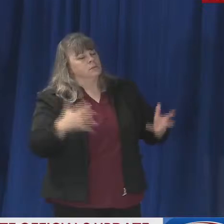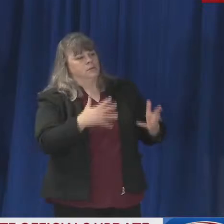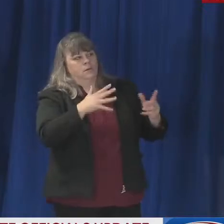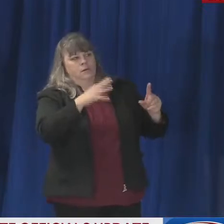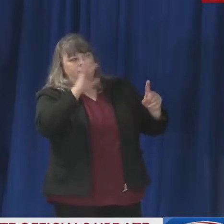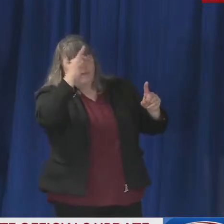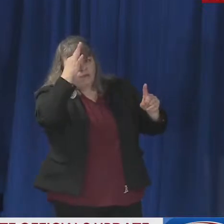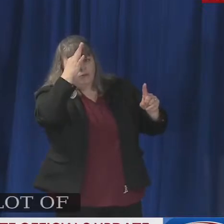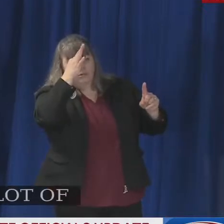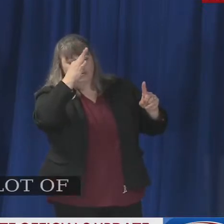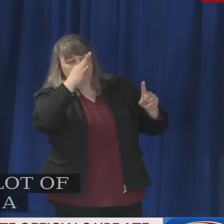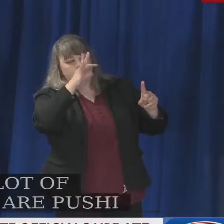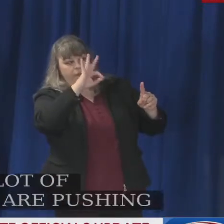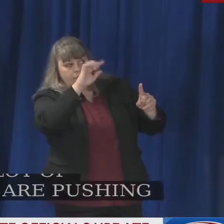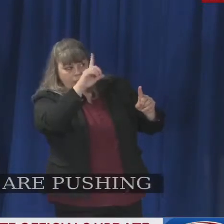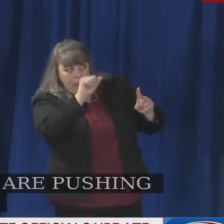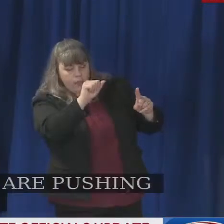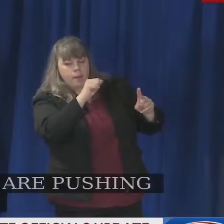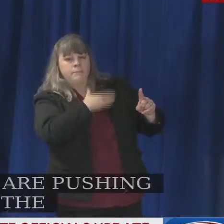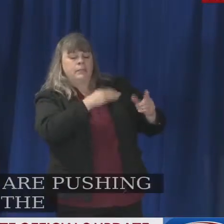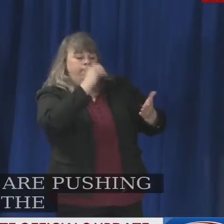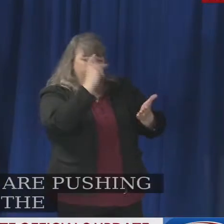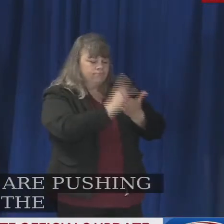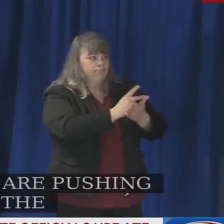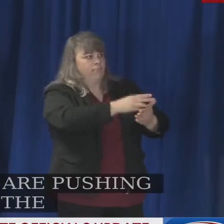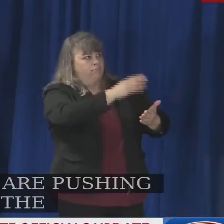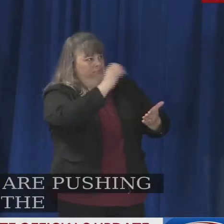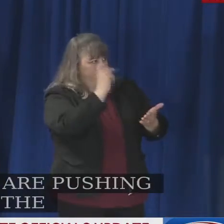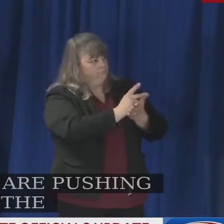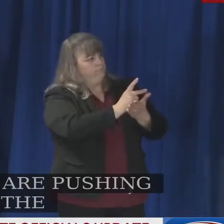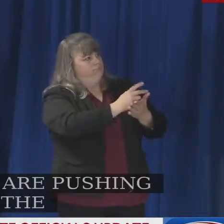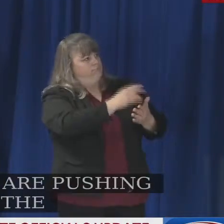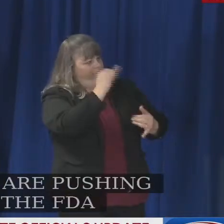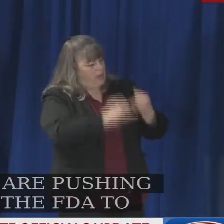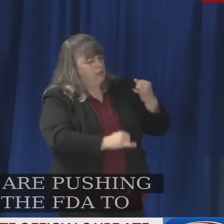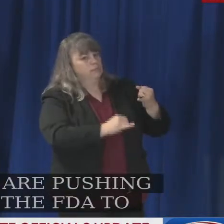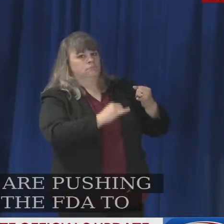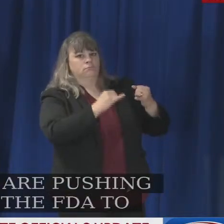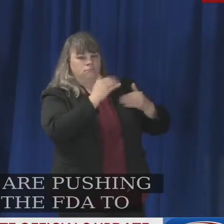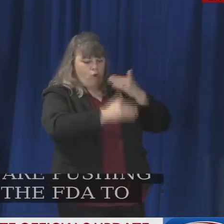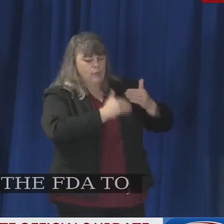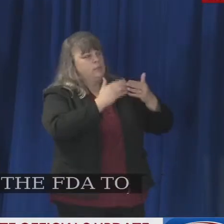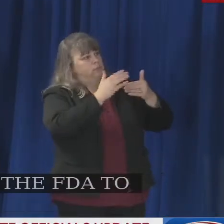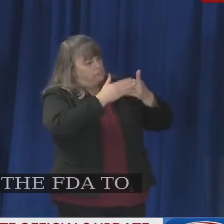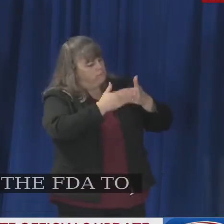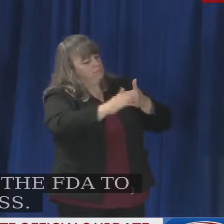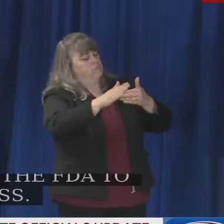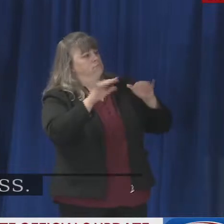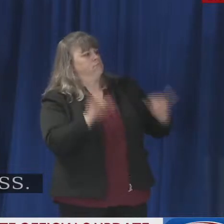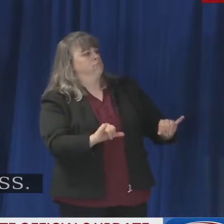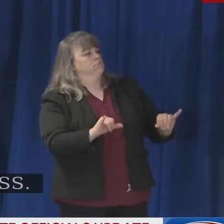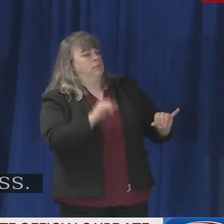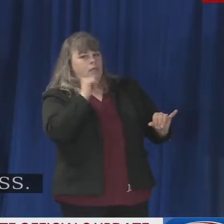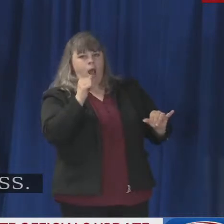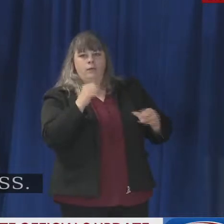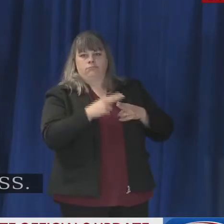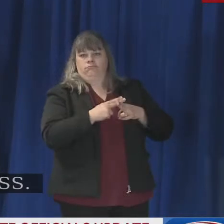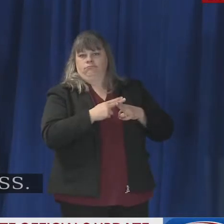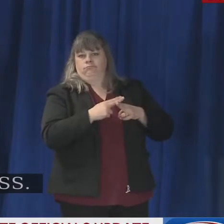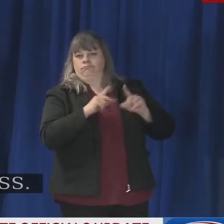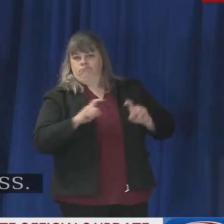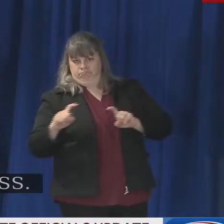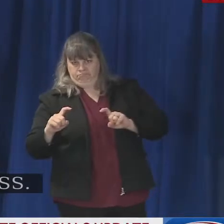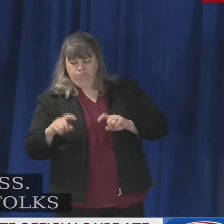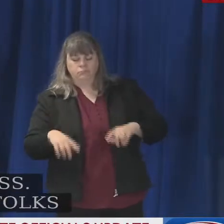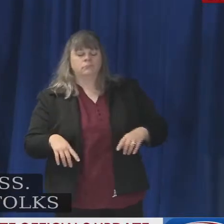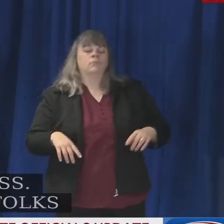to finalize that the entire process. And maybe that helps folks feel confident coming in to get the vaccine. I think that could be a